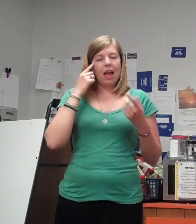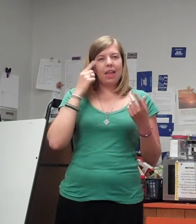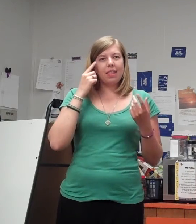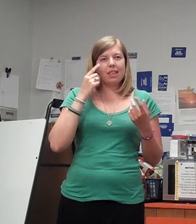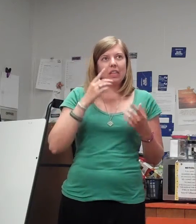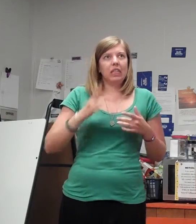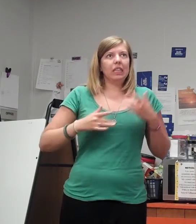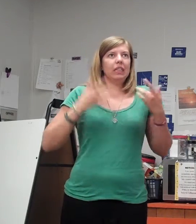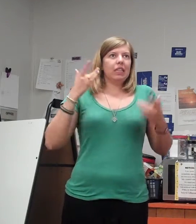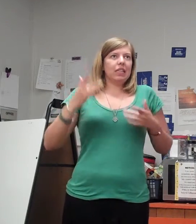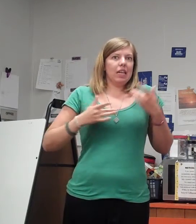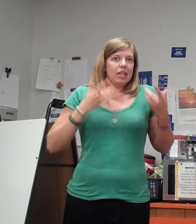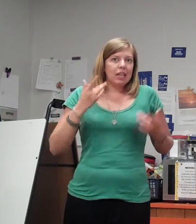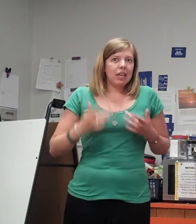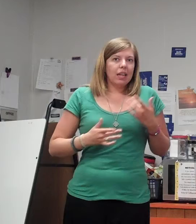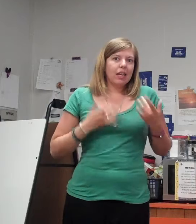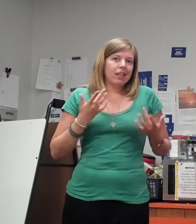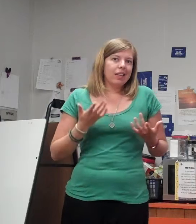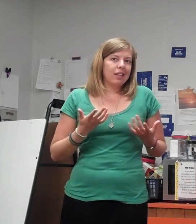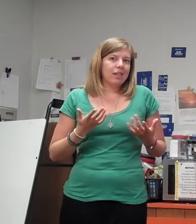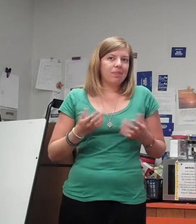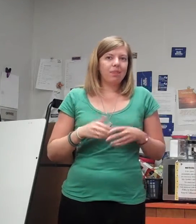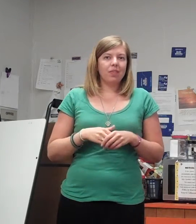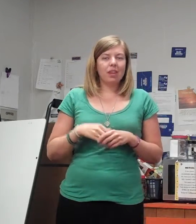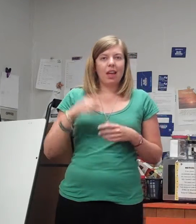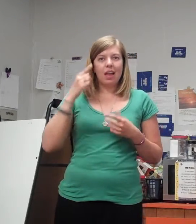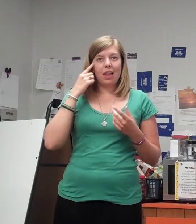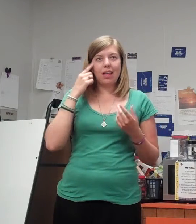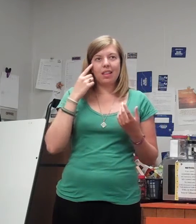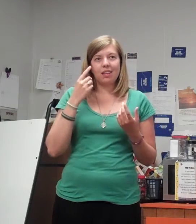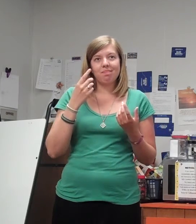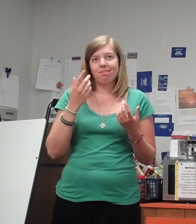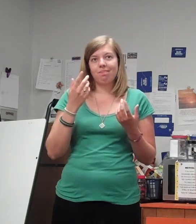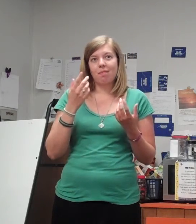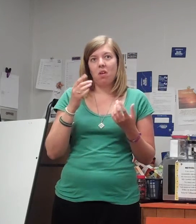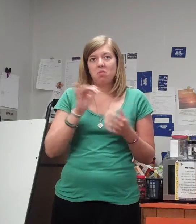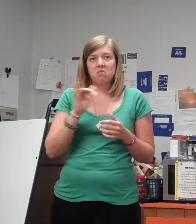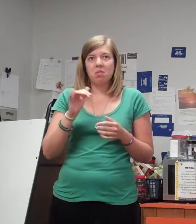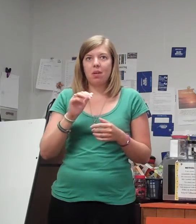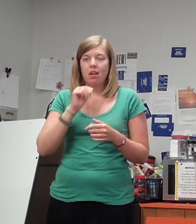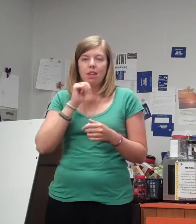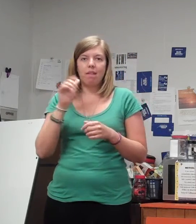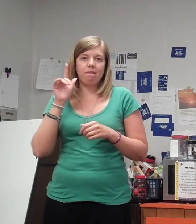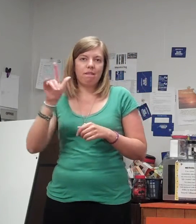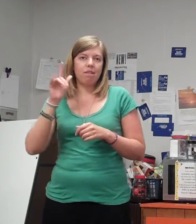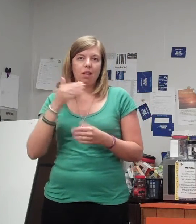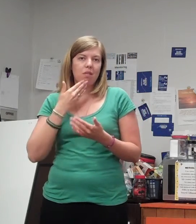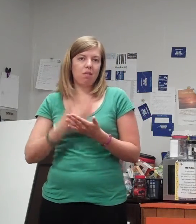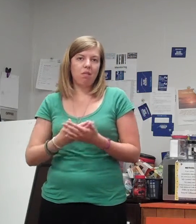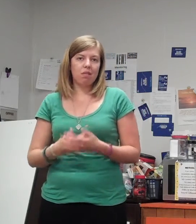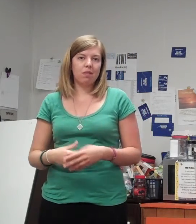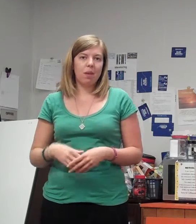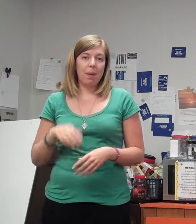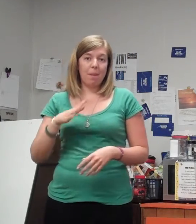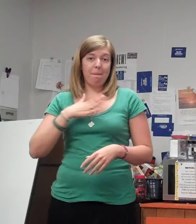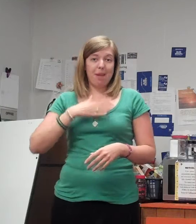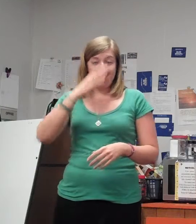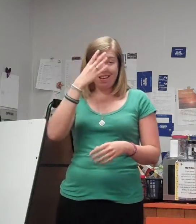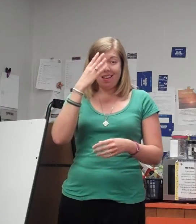our baby, and part of it is just, I don't fly well. So my husband slept. I hated him, kept looking at him with hatred in my eyes,